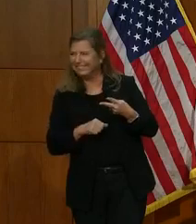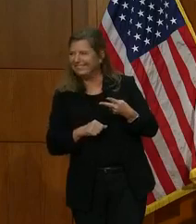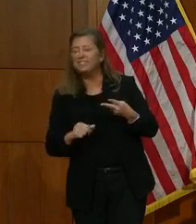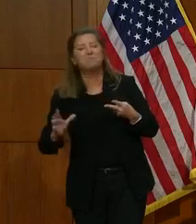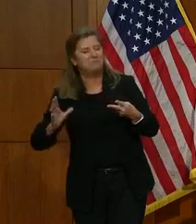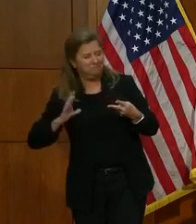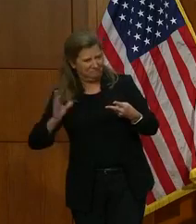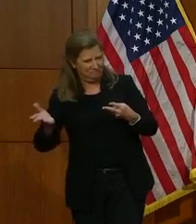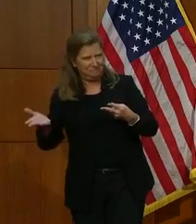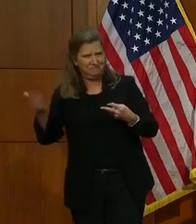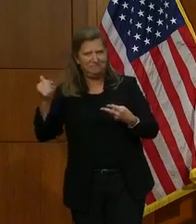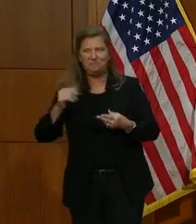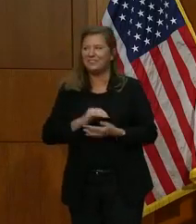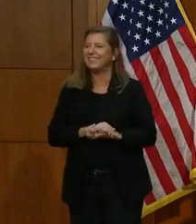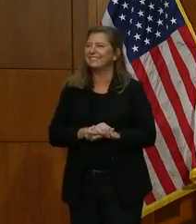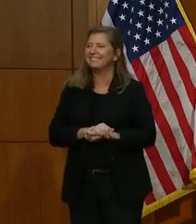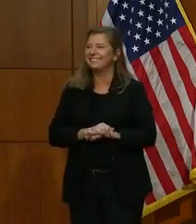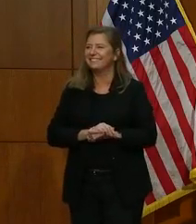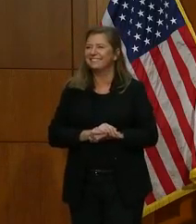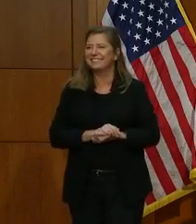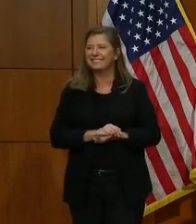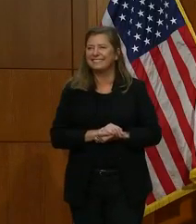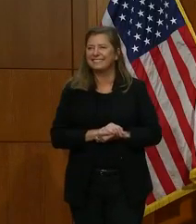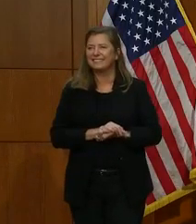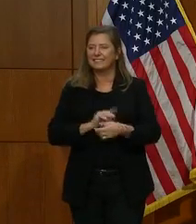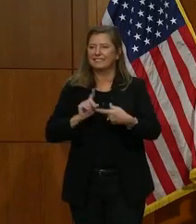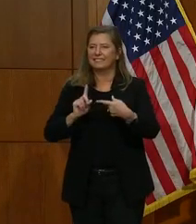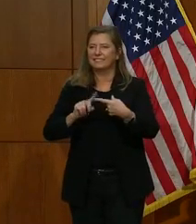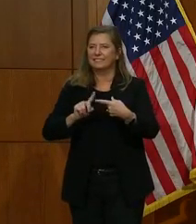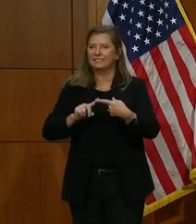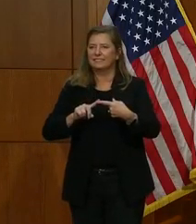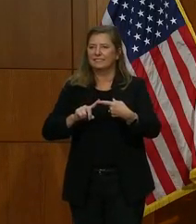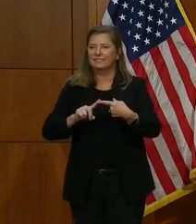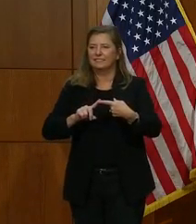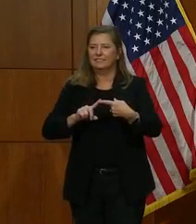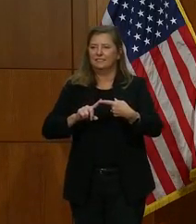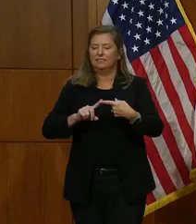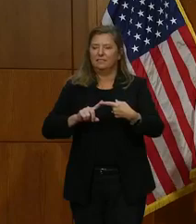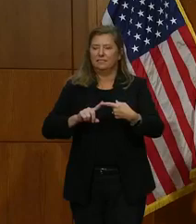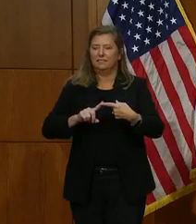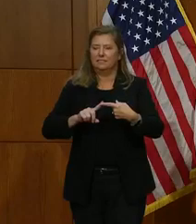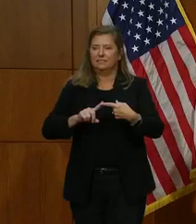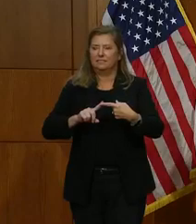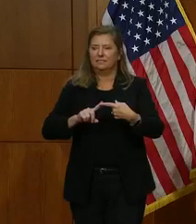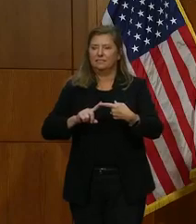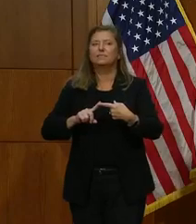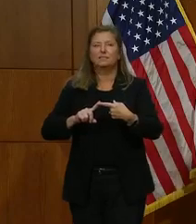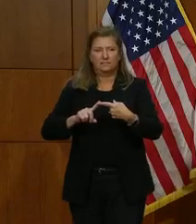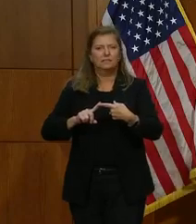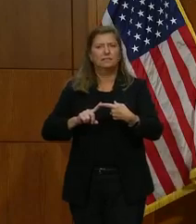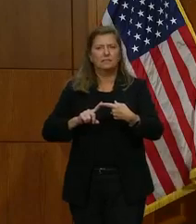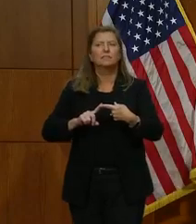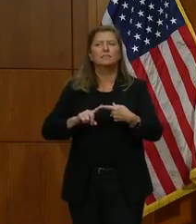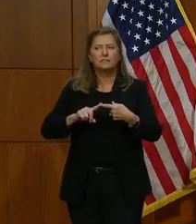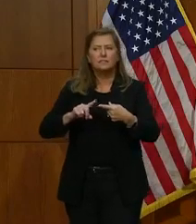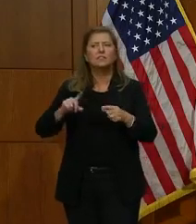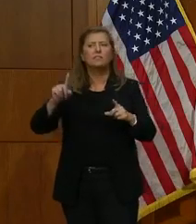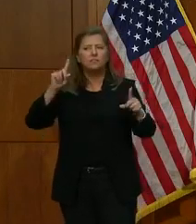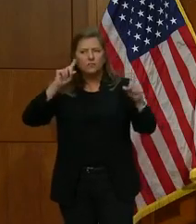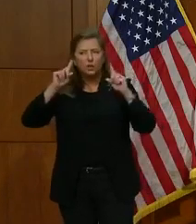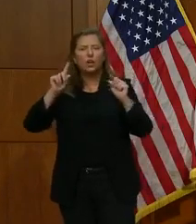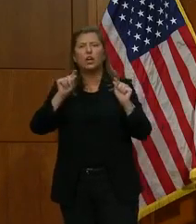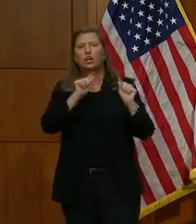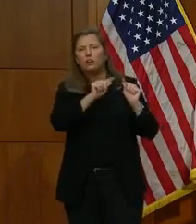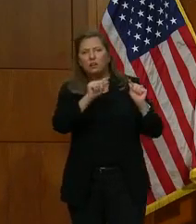fine. Okay. First question, we have reports from our CBS affiliates and the Times this morning